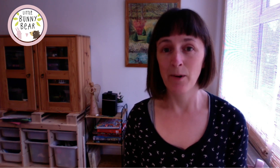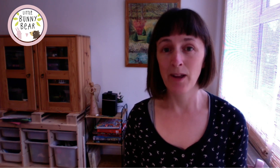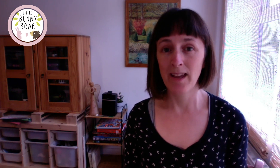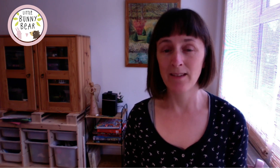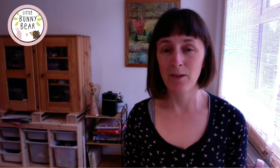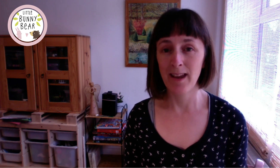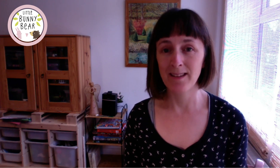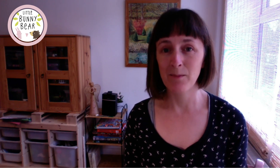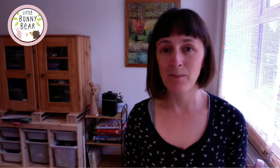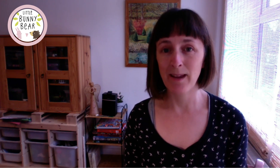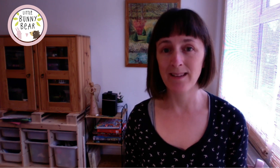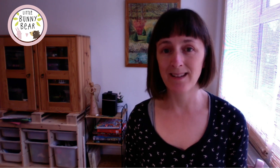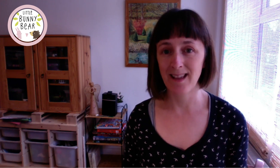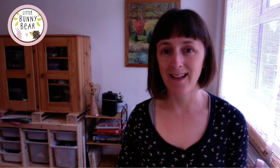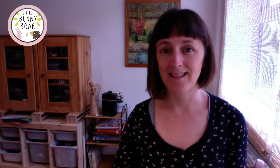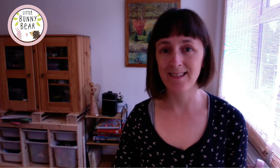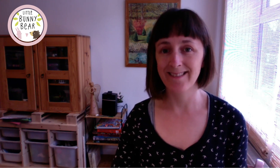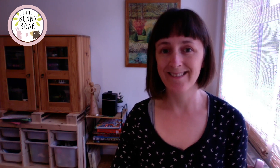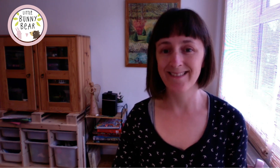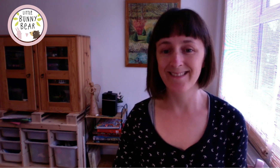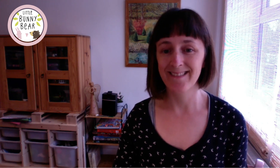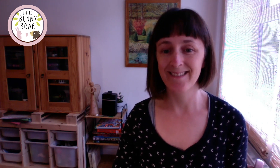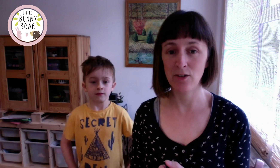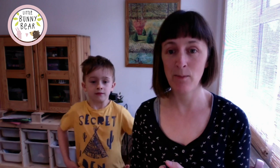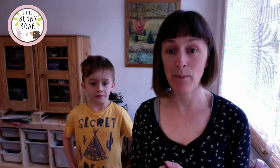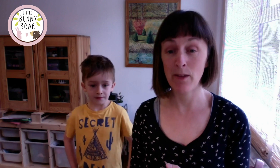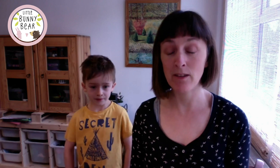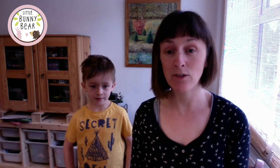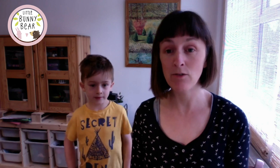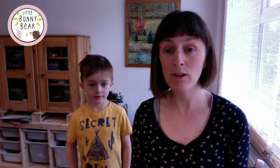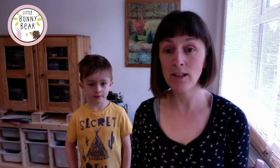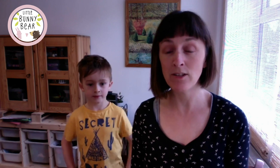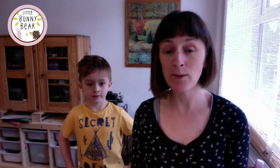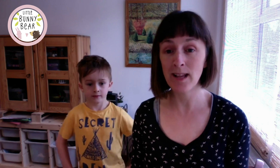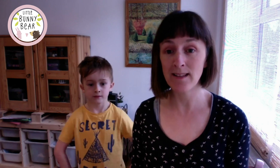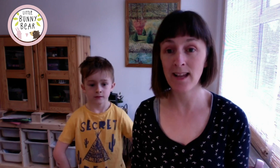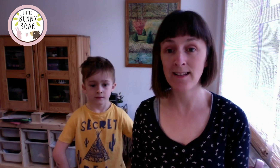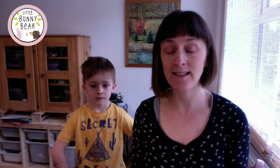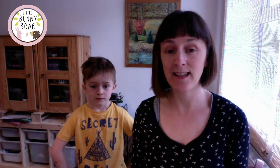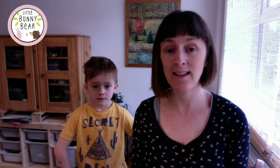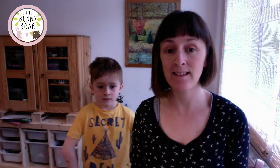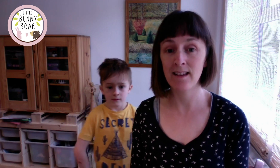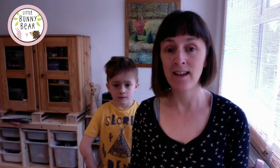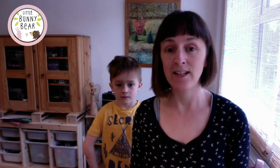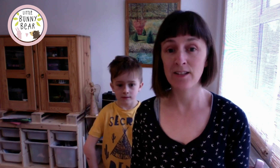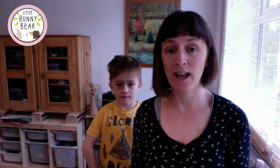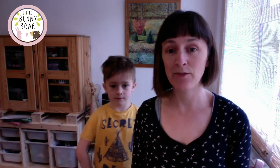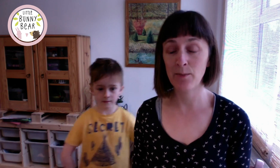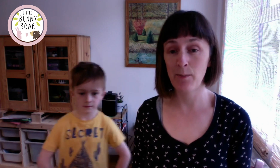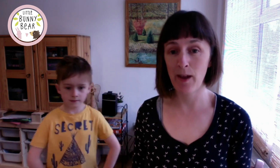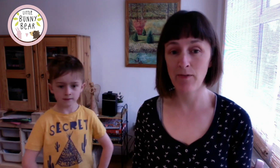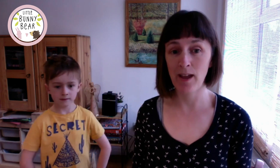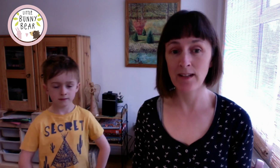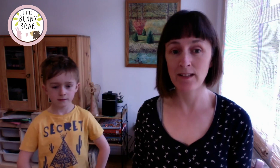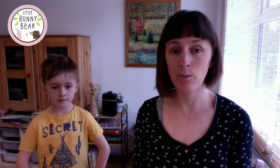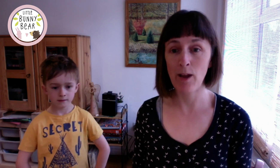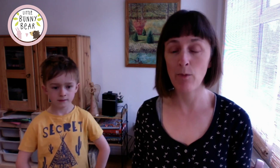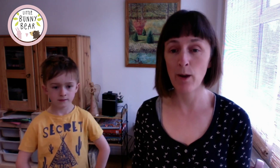Okay, so here's some of the basic signs. Just remember there's no exact science to this. It doesn't have to be perfect. It's whatever works